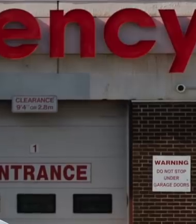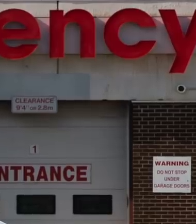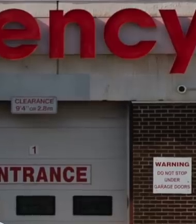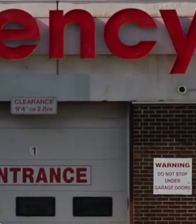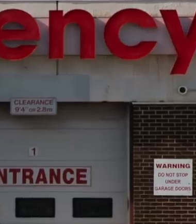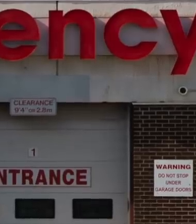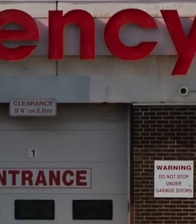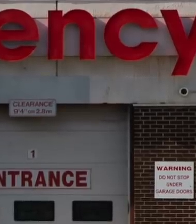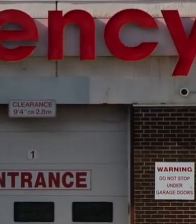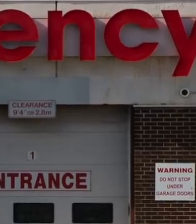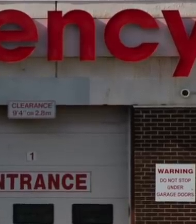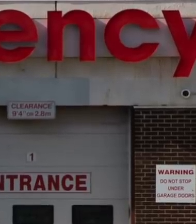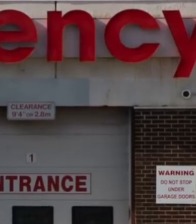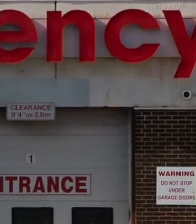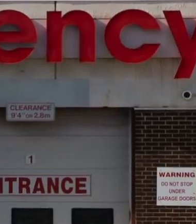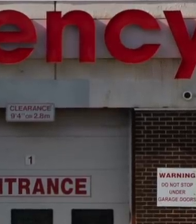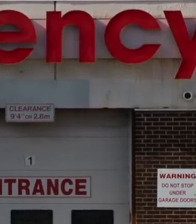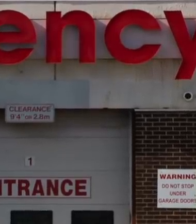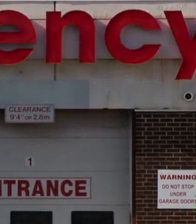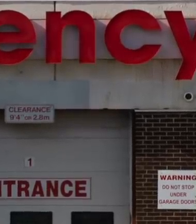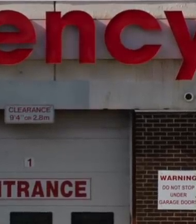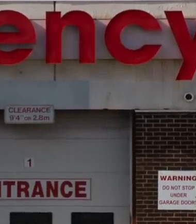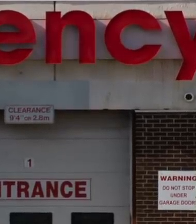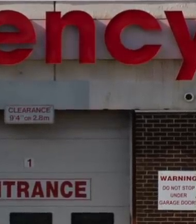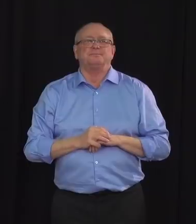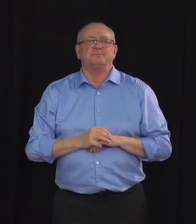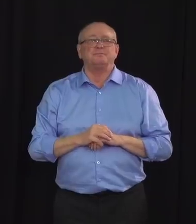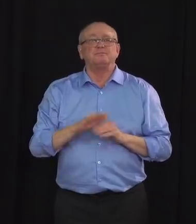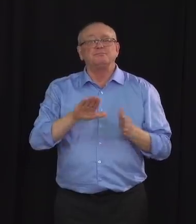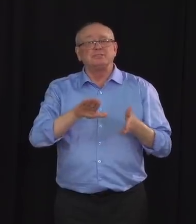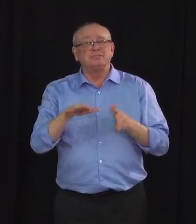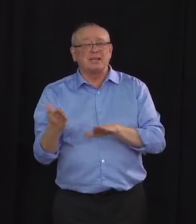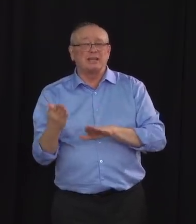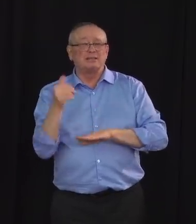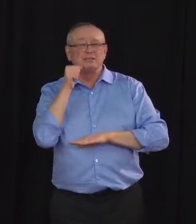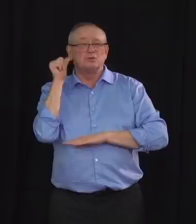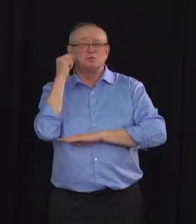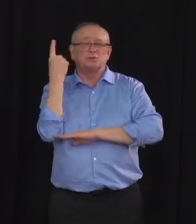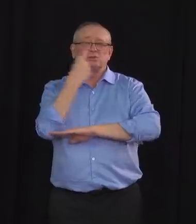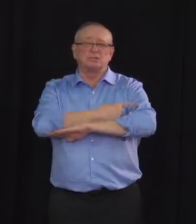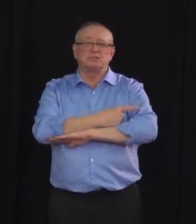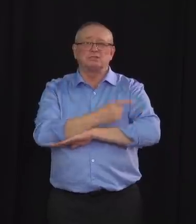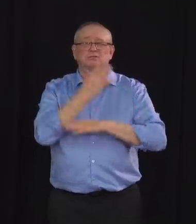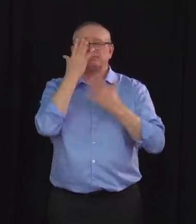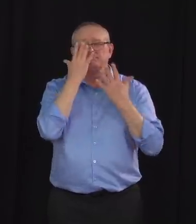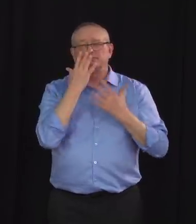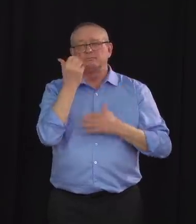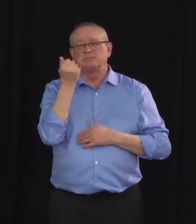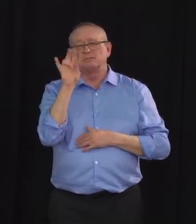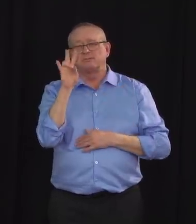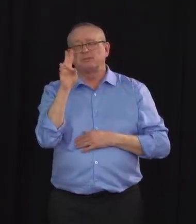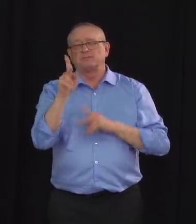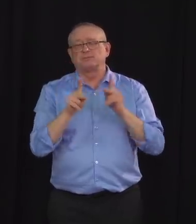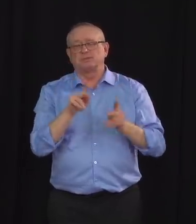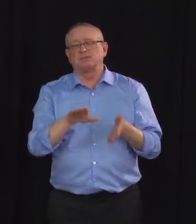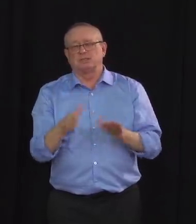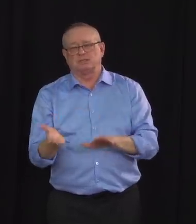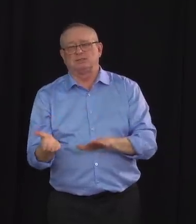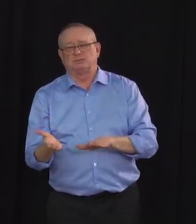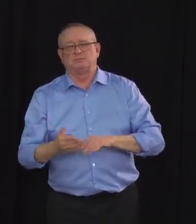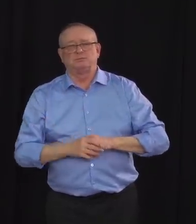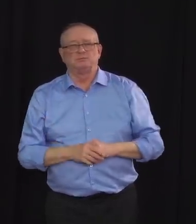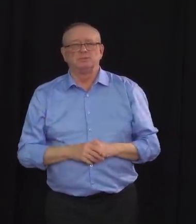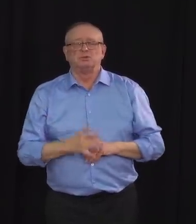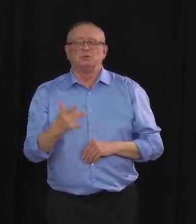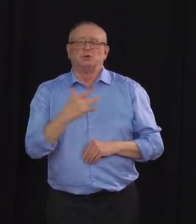Sadly, 17 new deaths have been reported to us in the last 24 hours. My deepest sympathies are with the family and friends